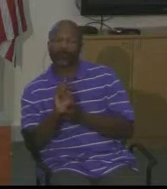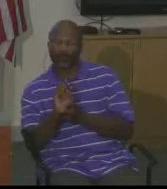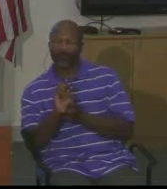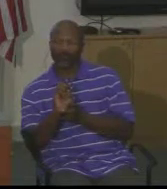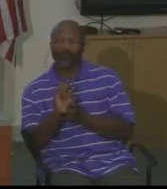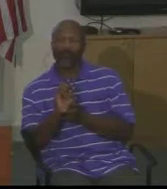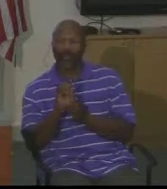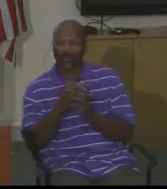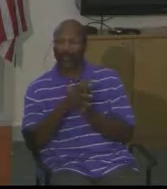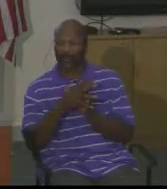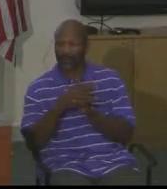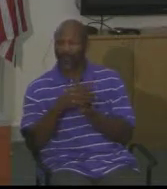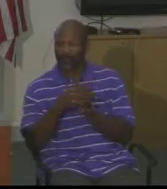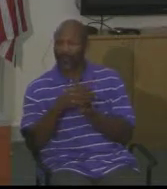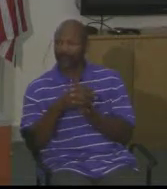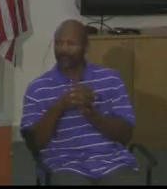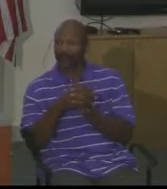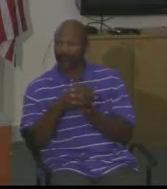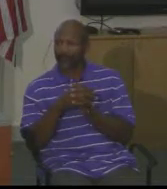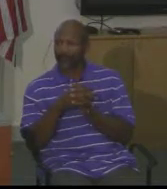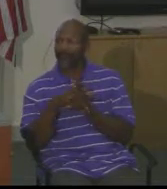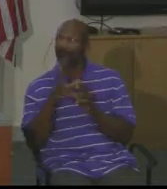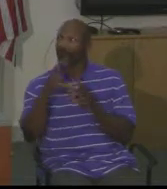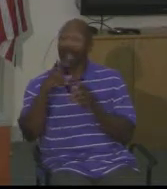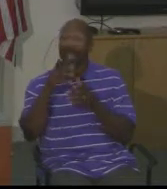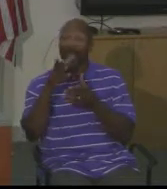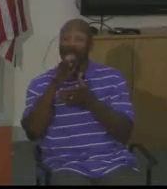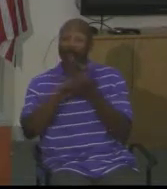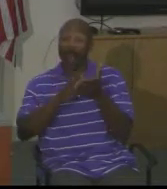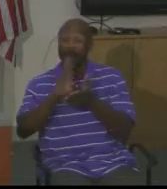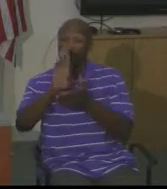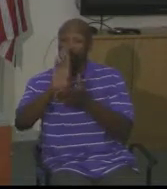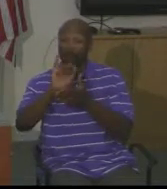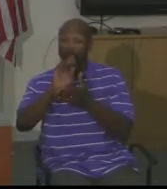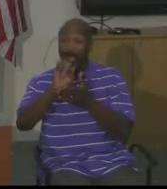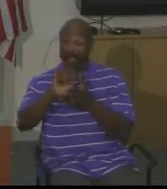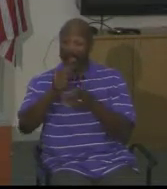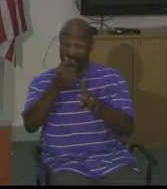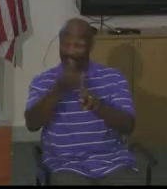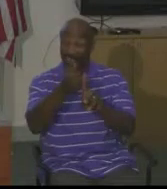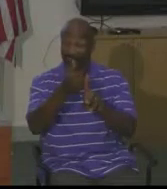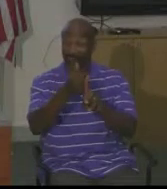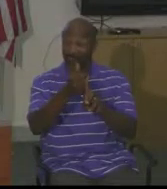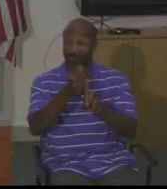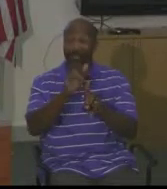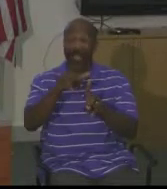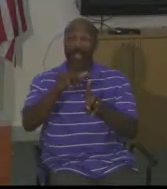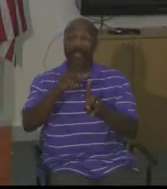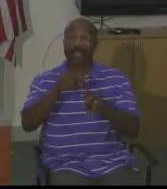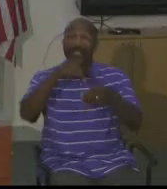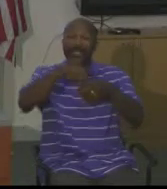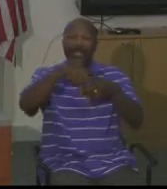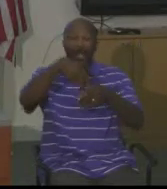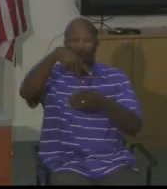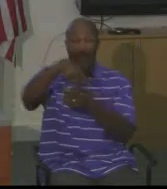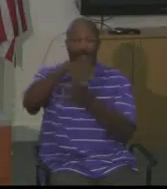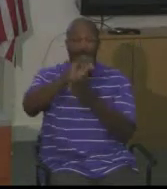thing. Okay. And then part of the BIOS itself is a thing called